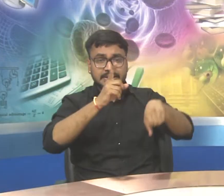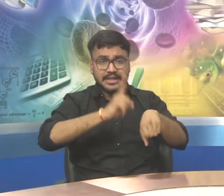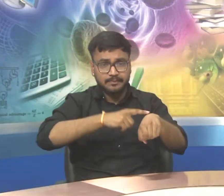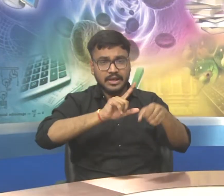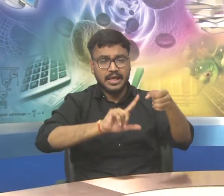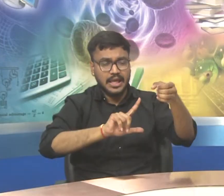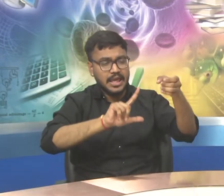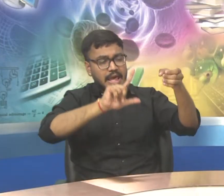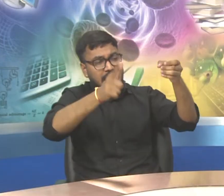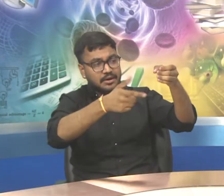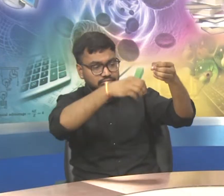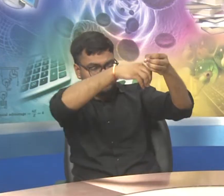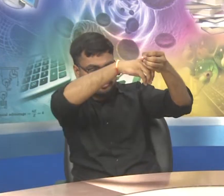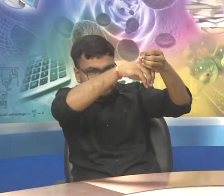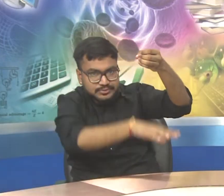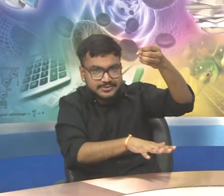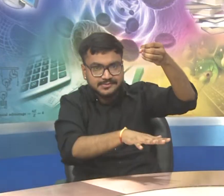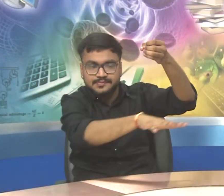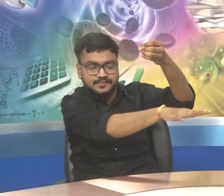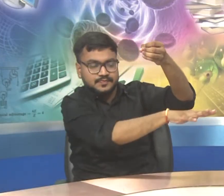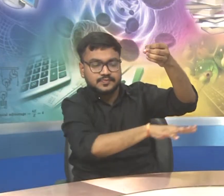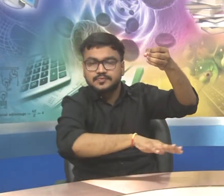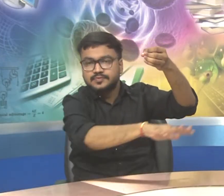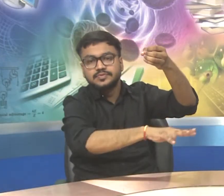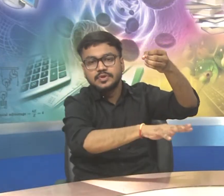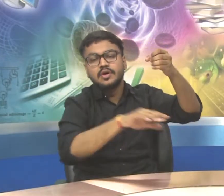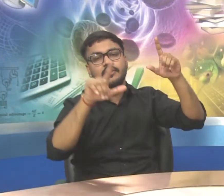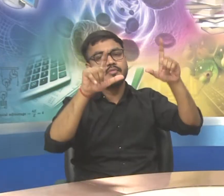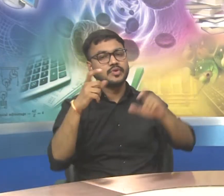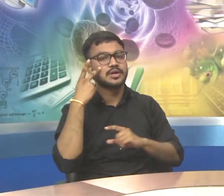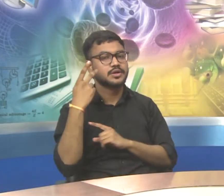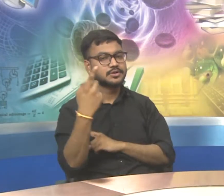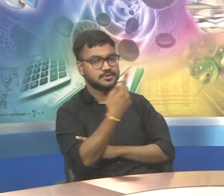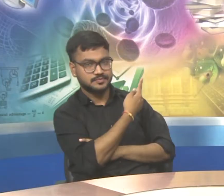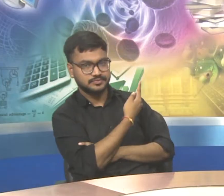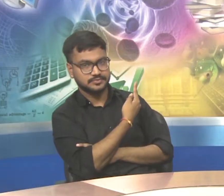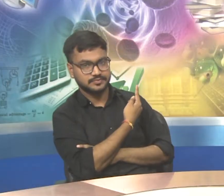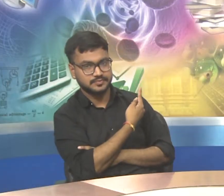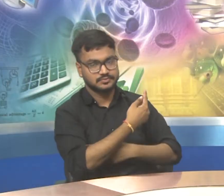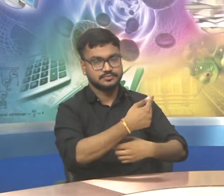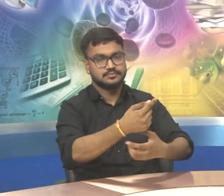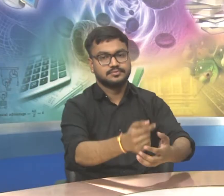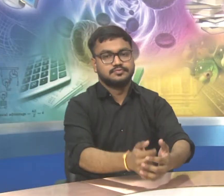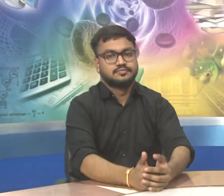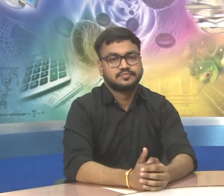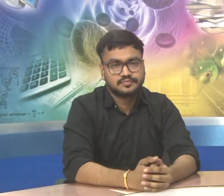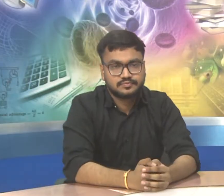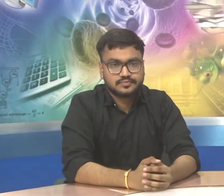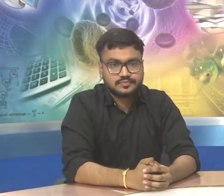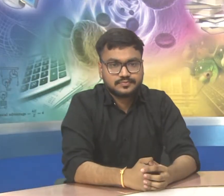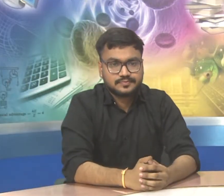And after some times, they settle at the bottom, as you can see on the